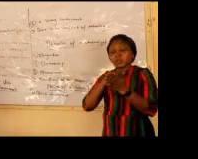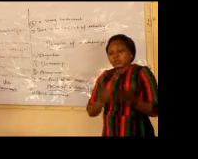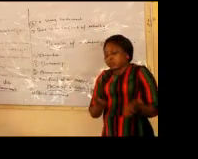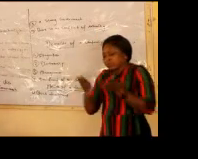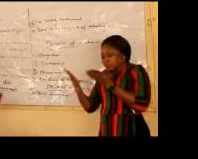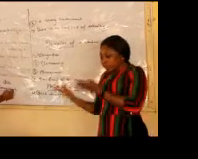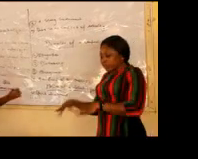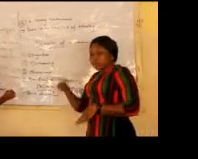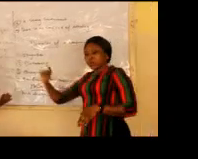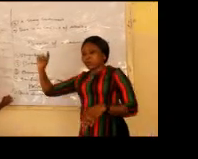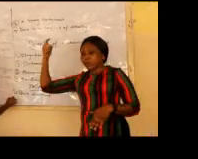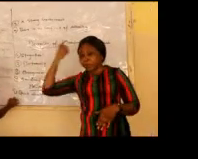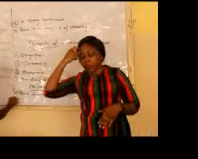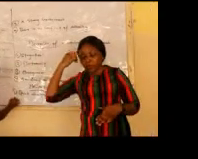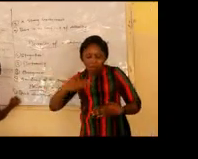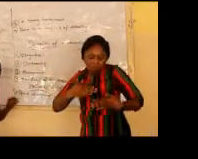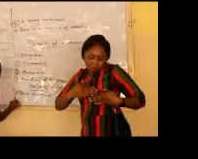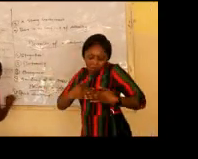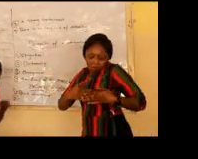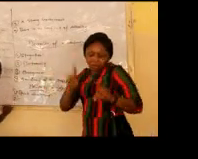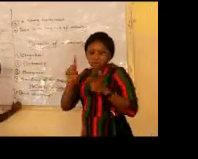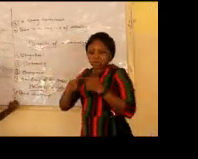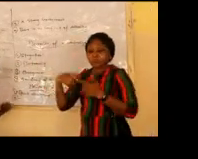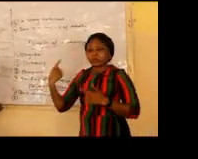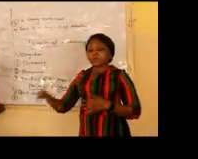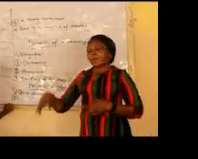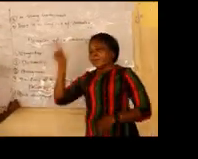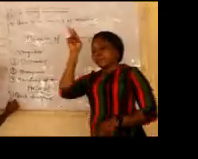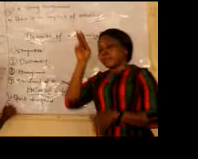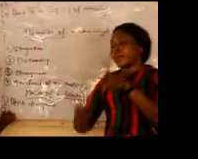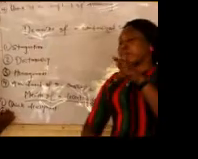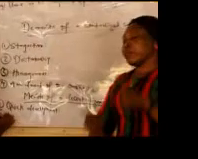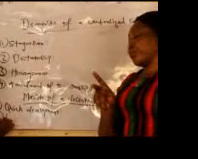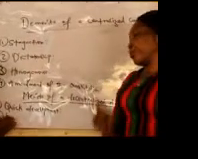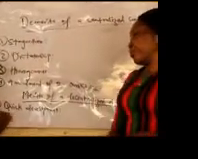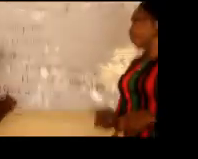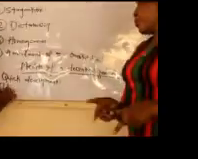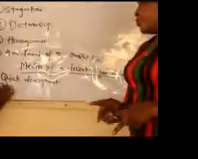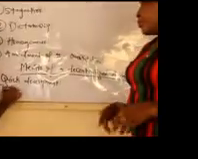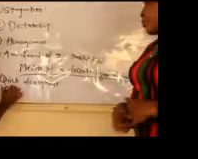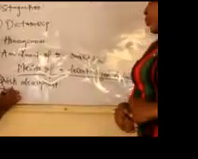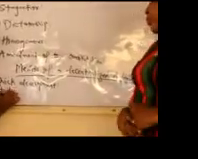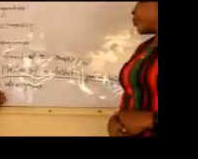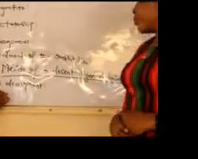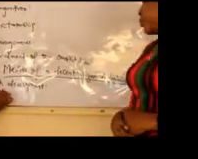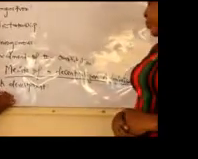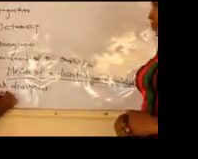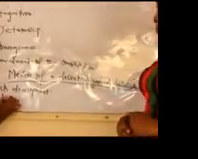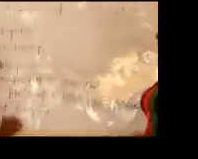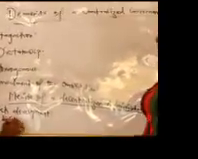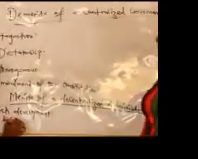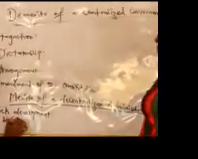Yes. Because local government is the government at the grassroots.